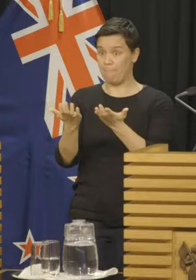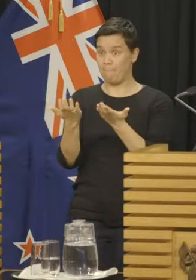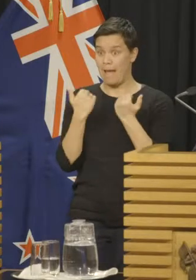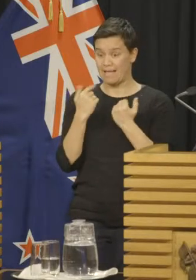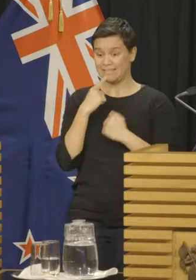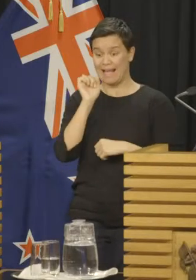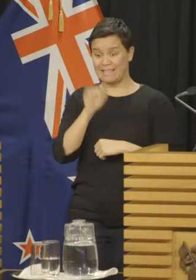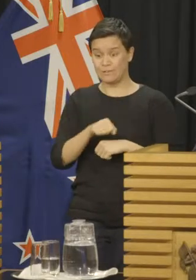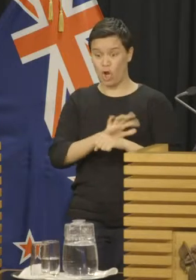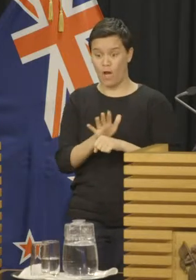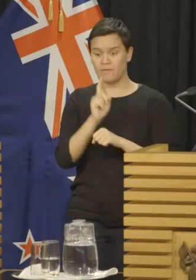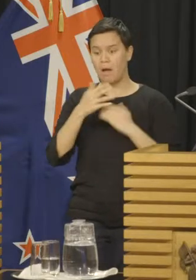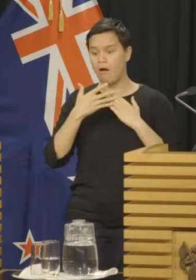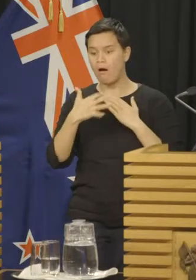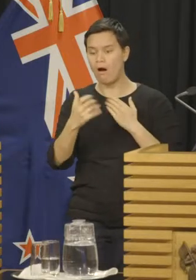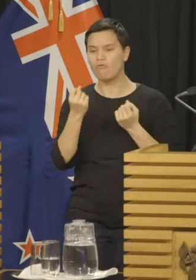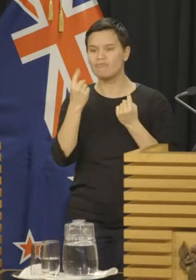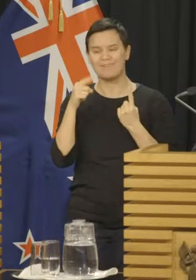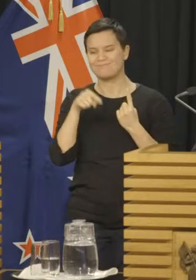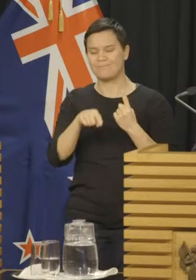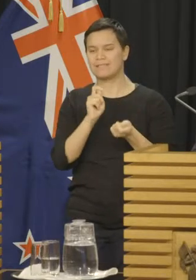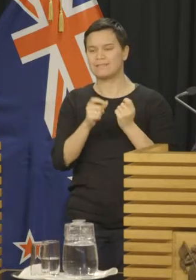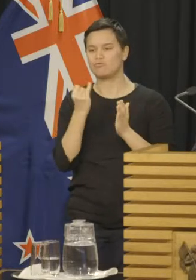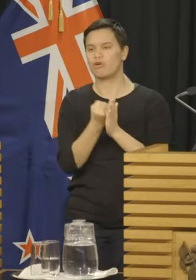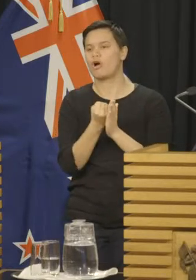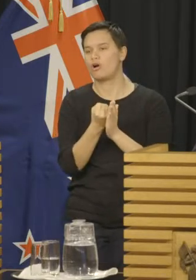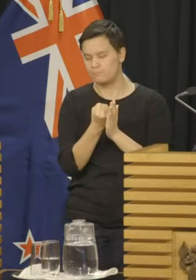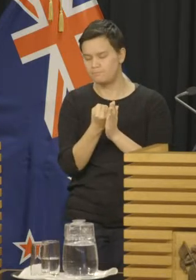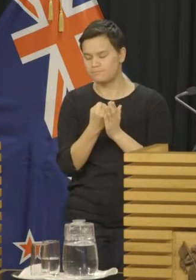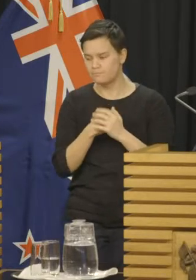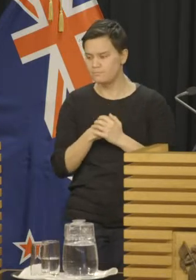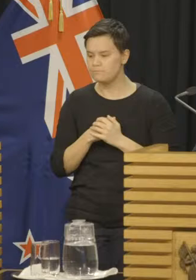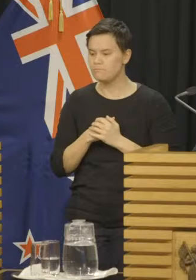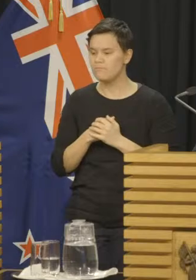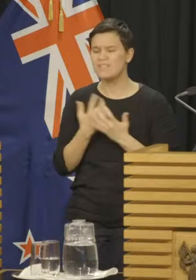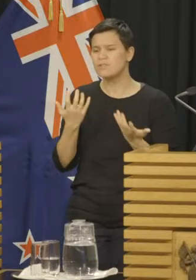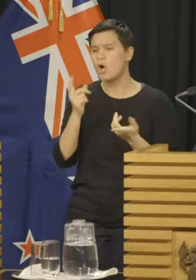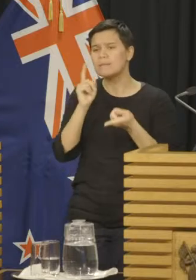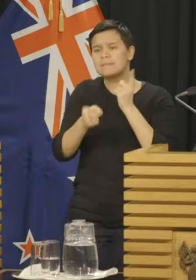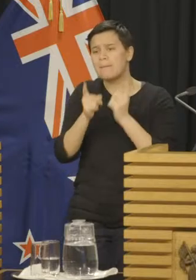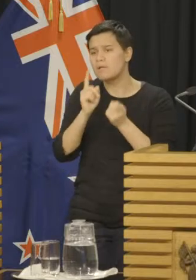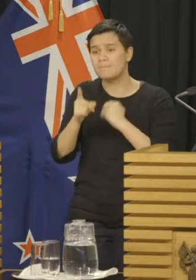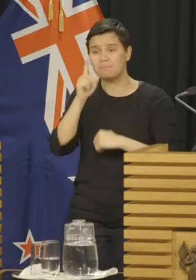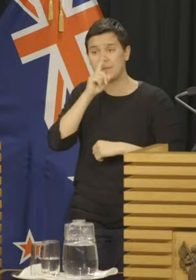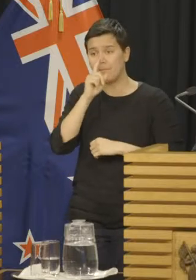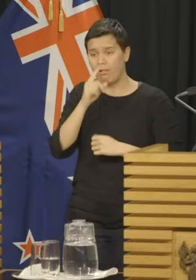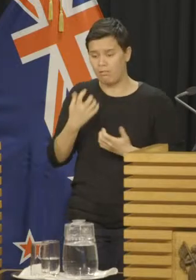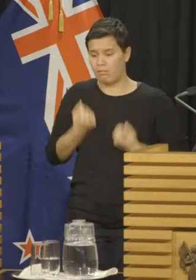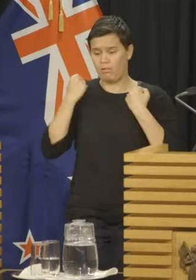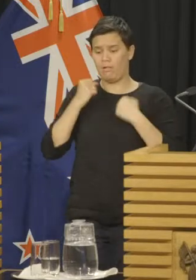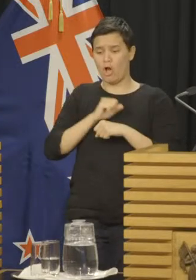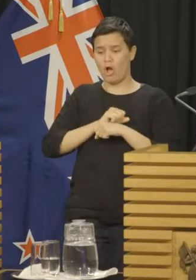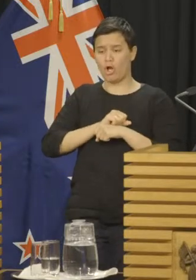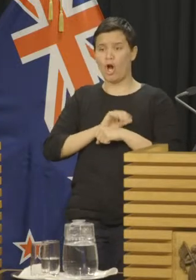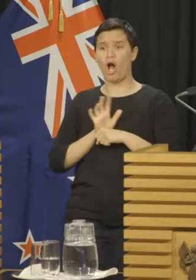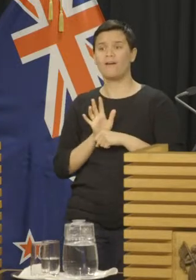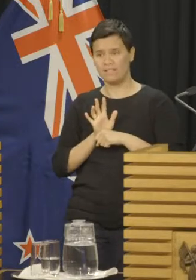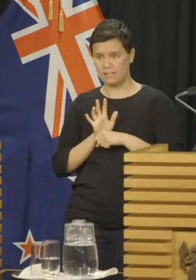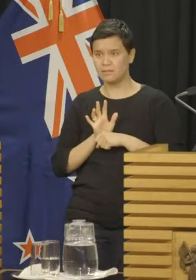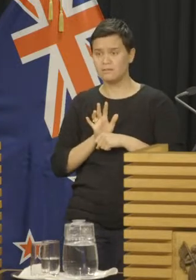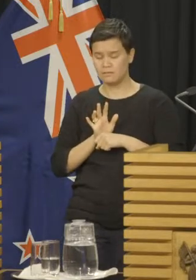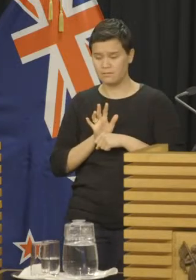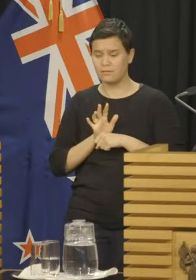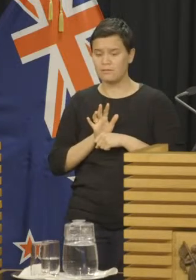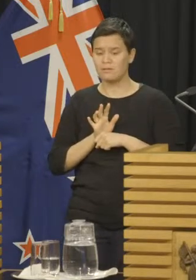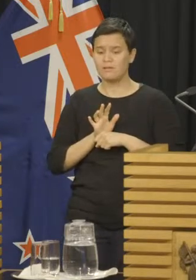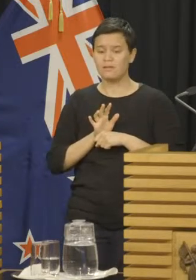months in the United States until mid-March. Of course, we have had cases where people have had COVID in the past and still shown signs of